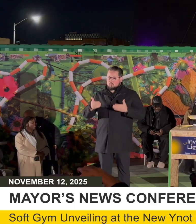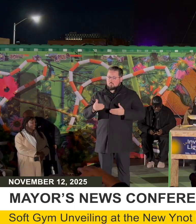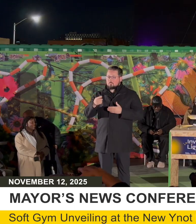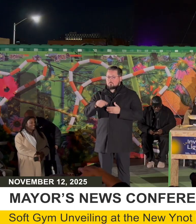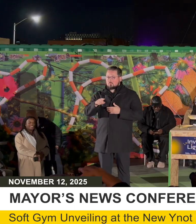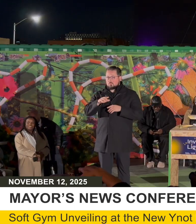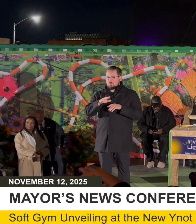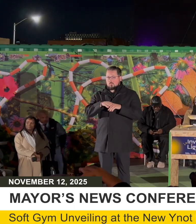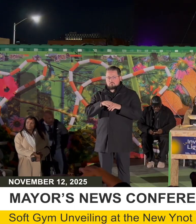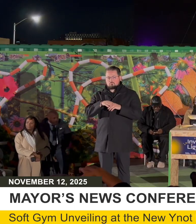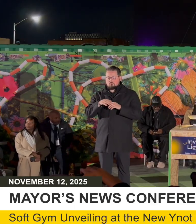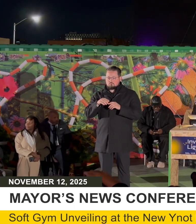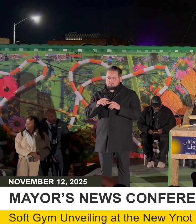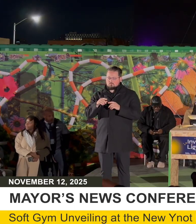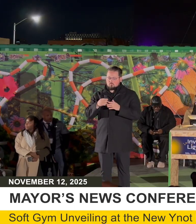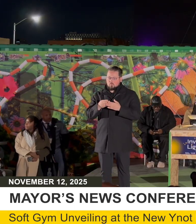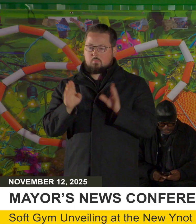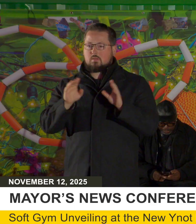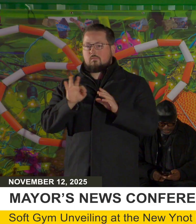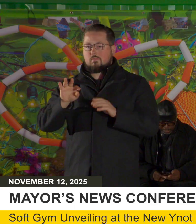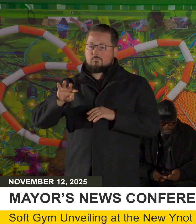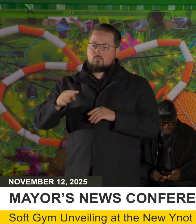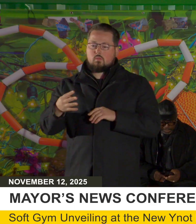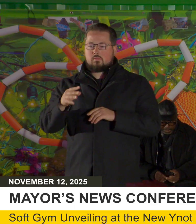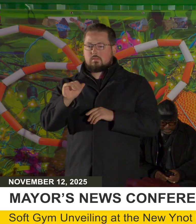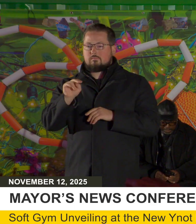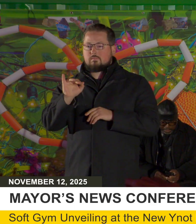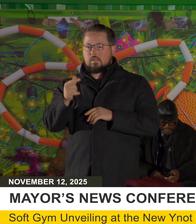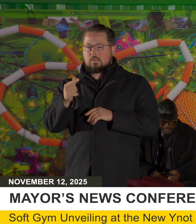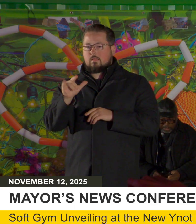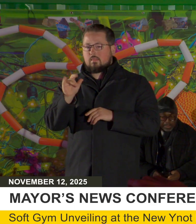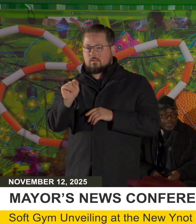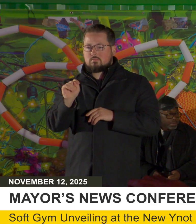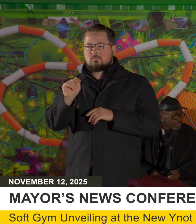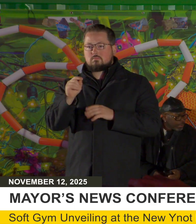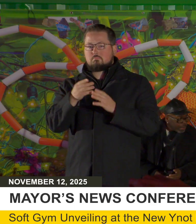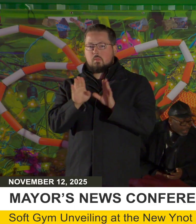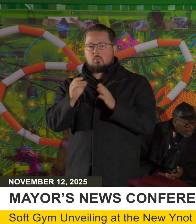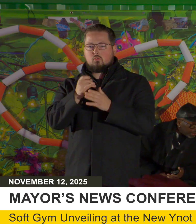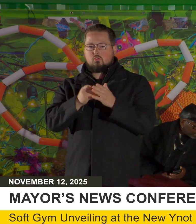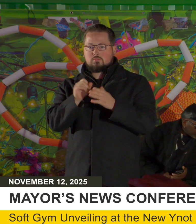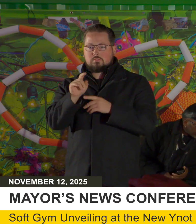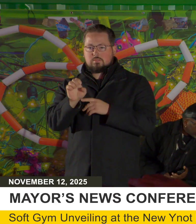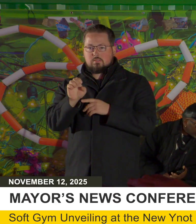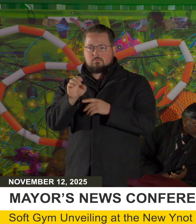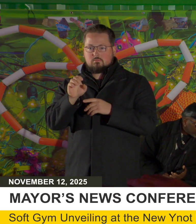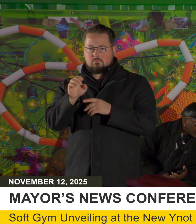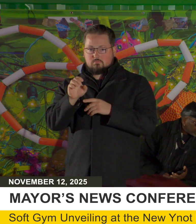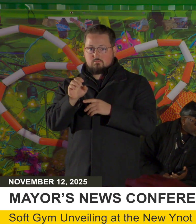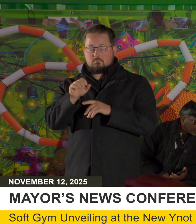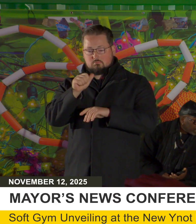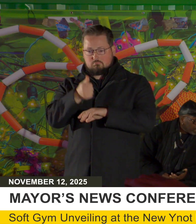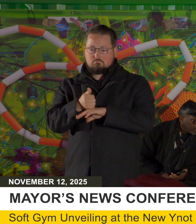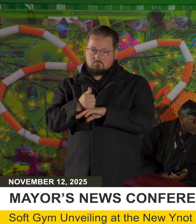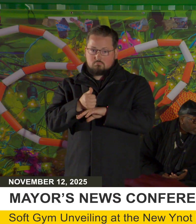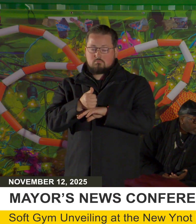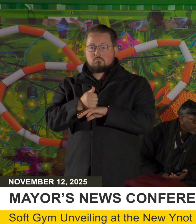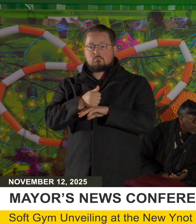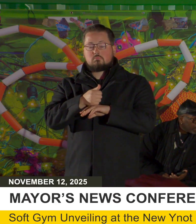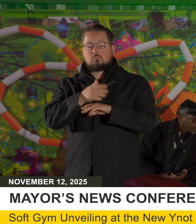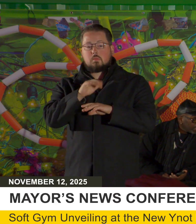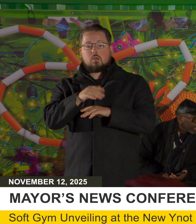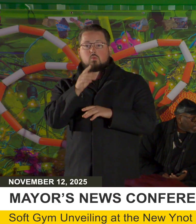the unveiling of the fourth Inviting Light public art site installation, Soft Gym, by